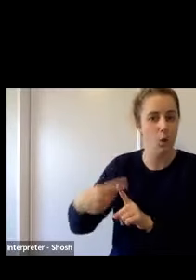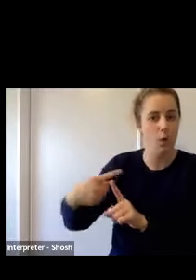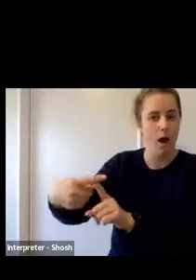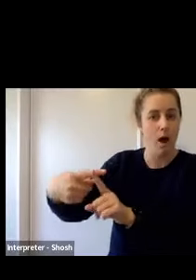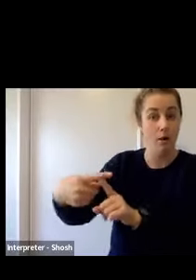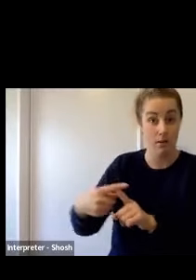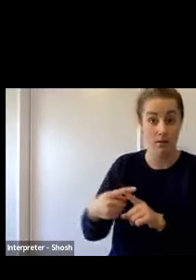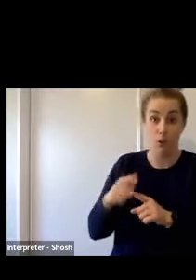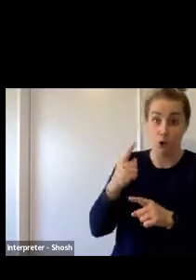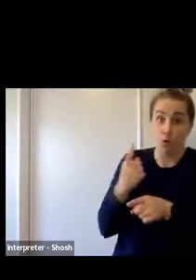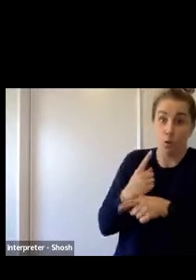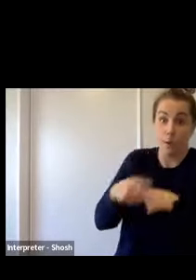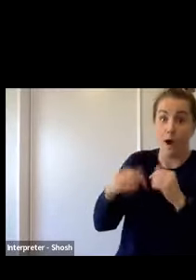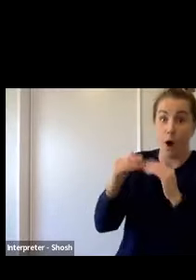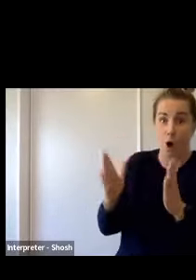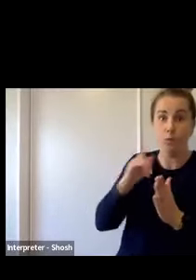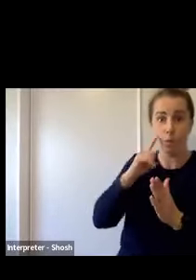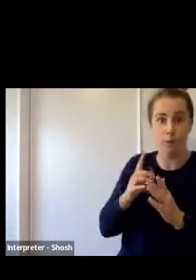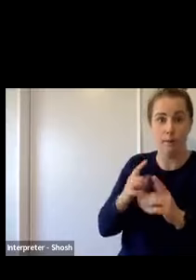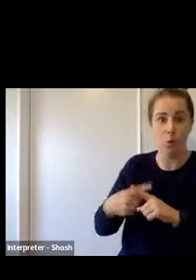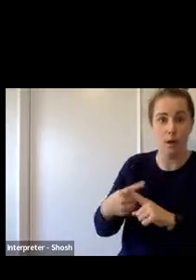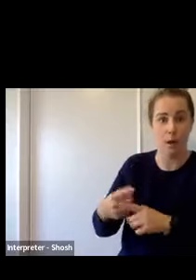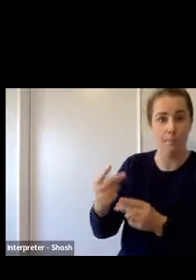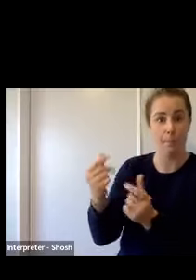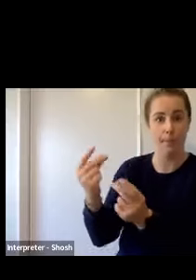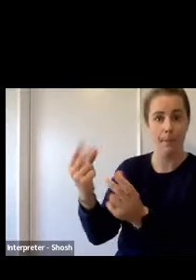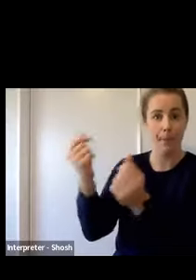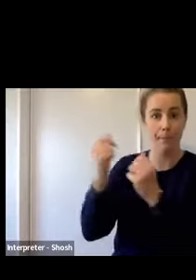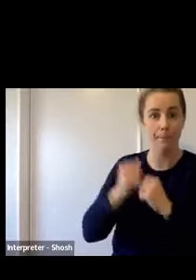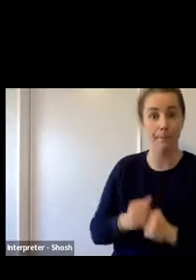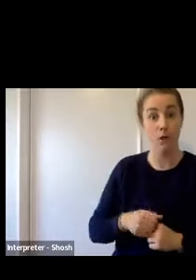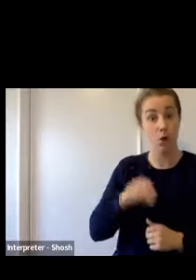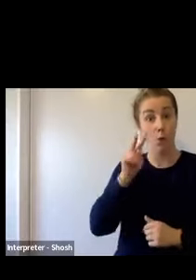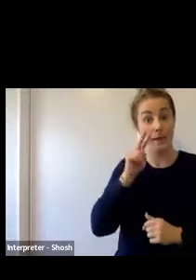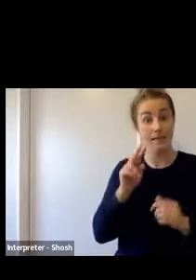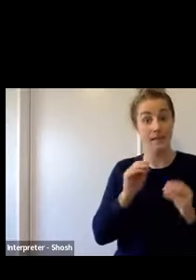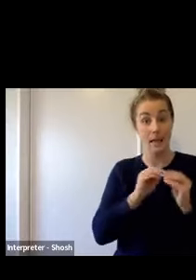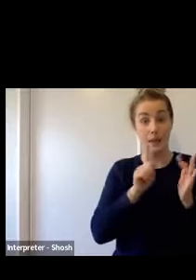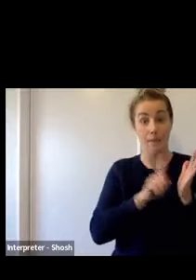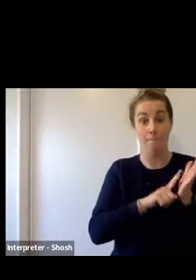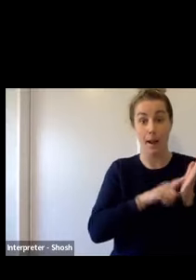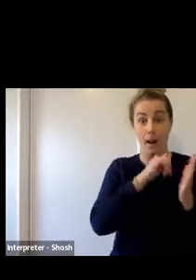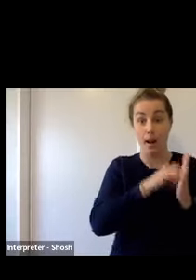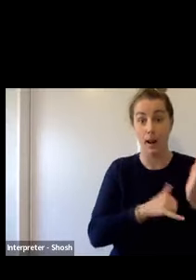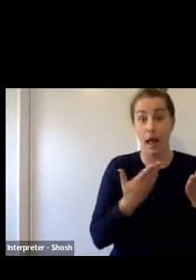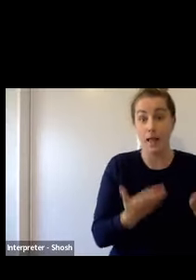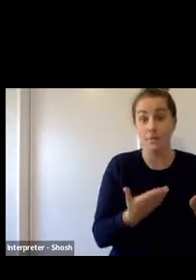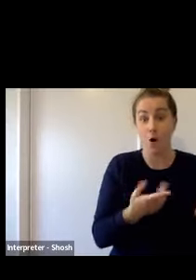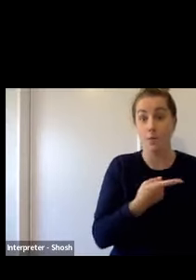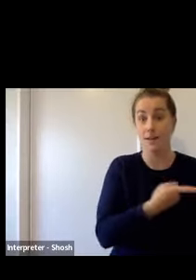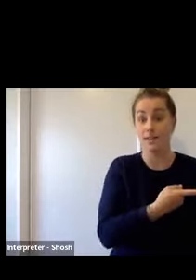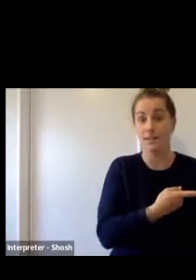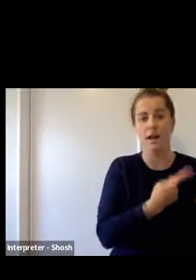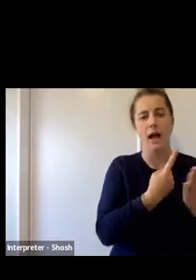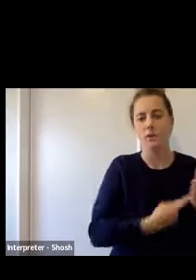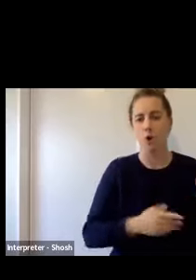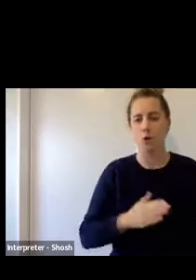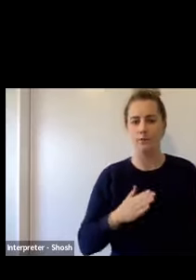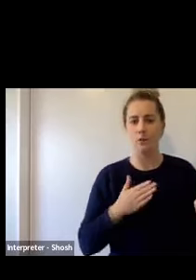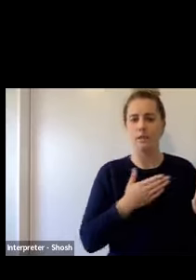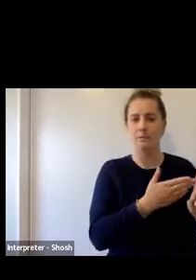case homes, will be. We note that the bill, as proposed, only applies to specified state